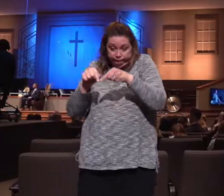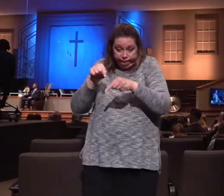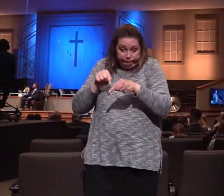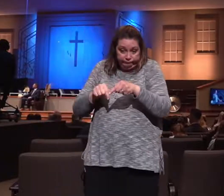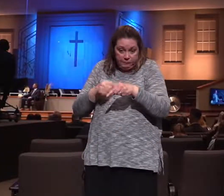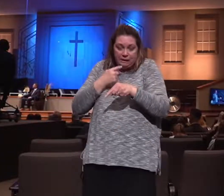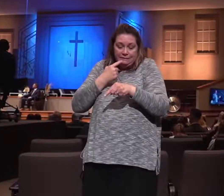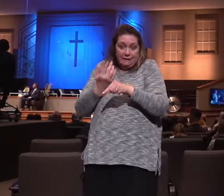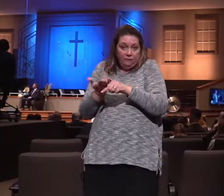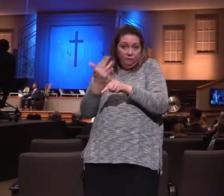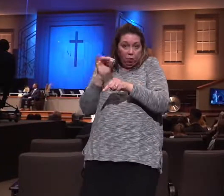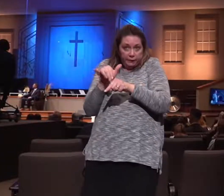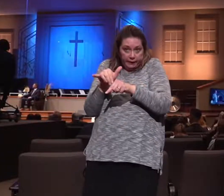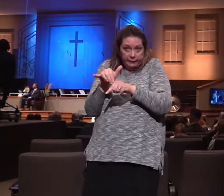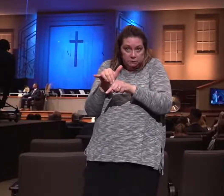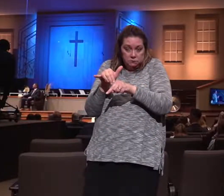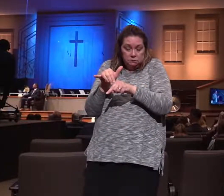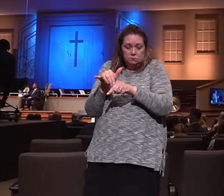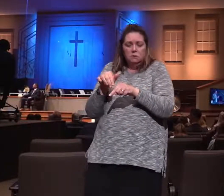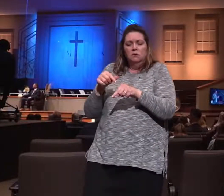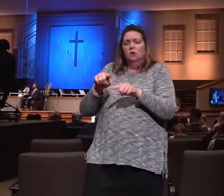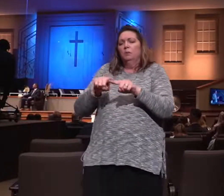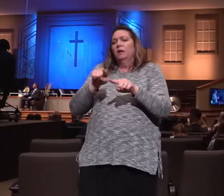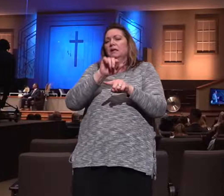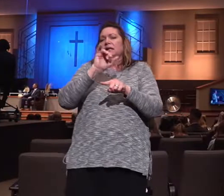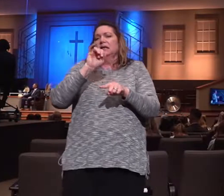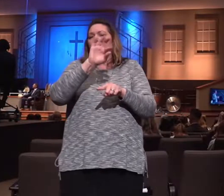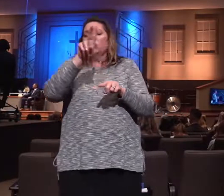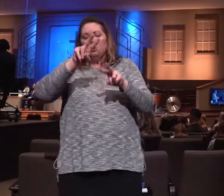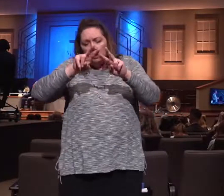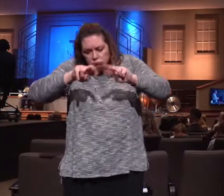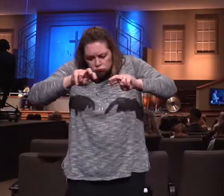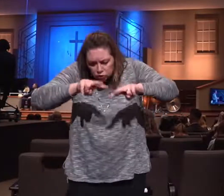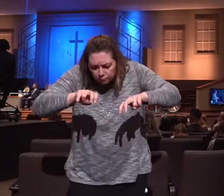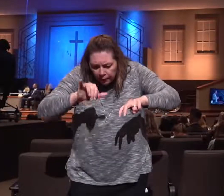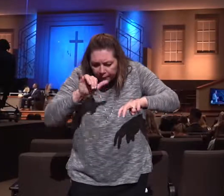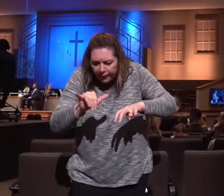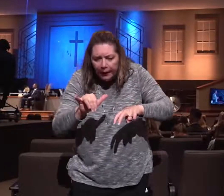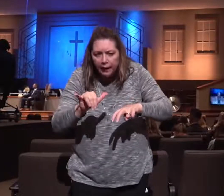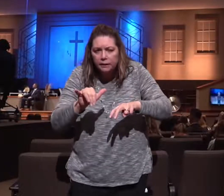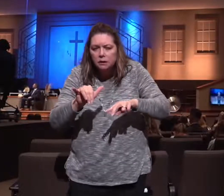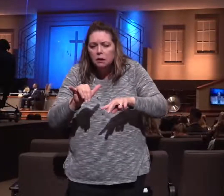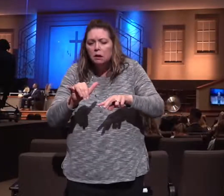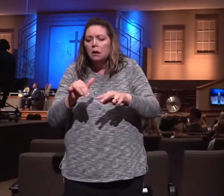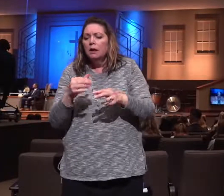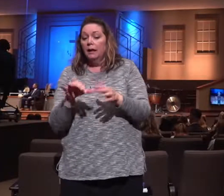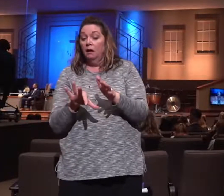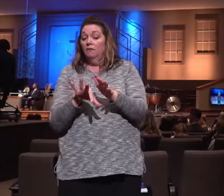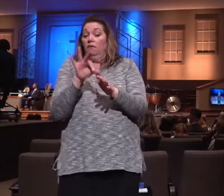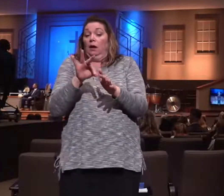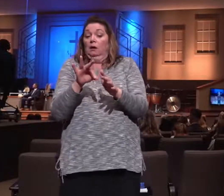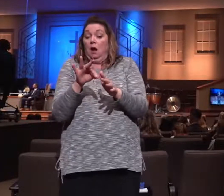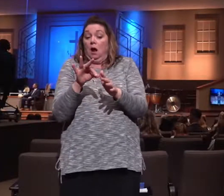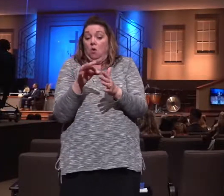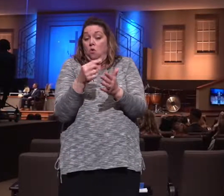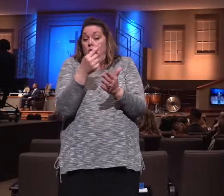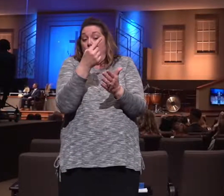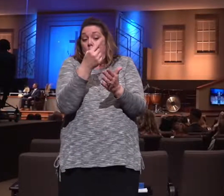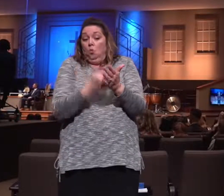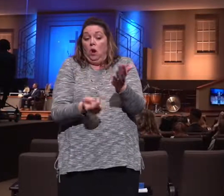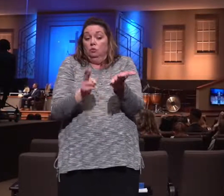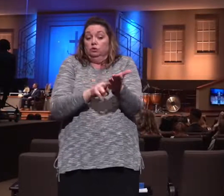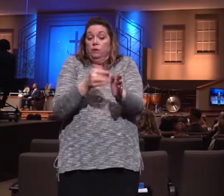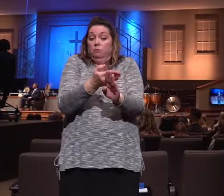this thought out, but I believe that if you were to look at what therefore is referring to, it's really referring to everything that has been written in